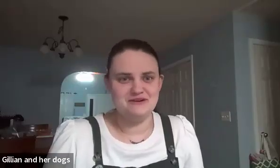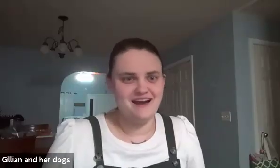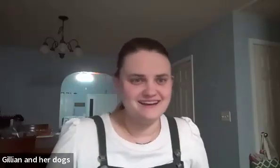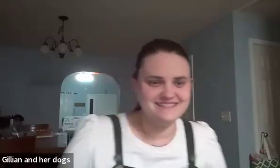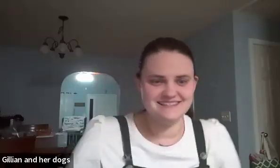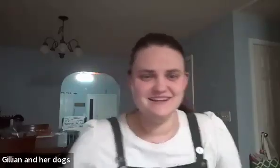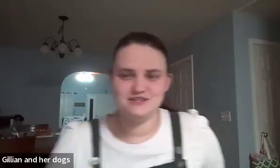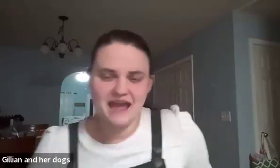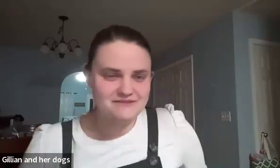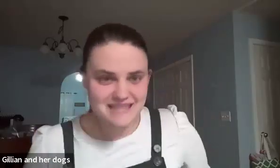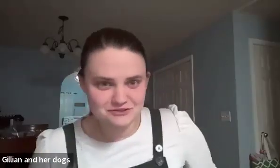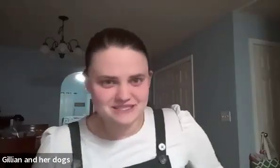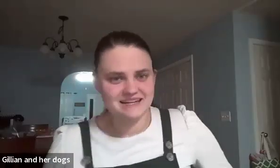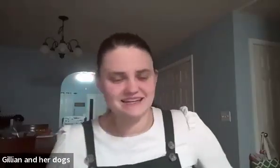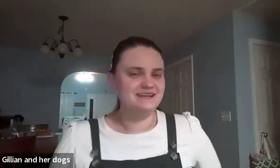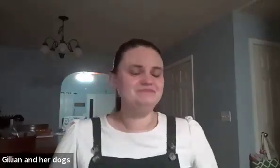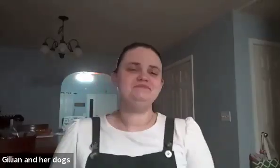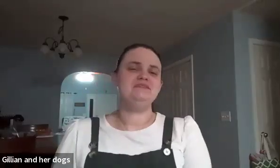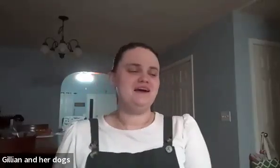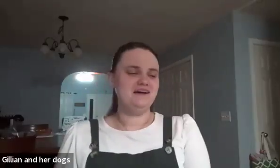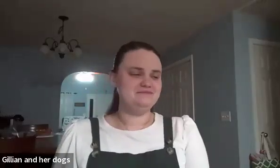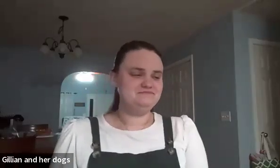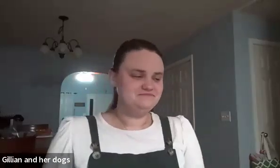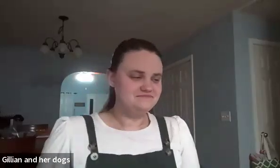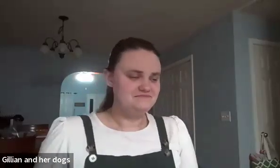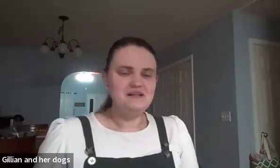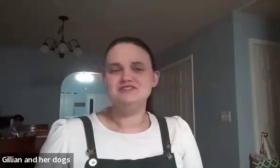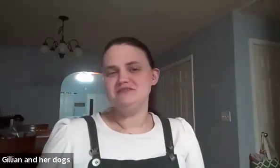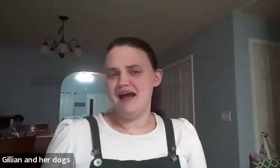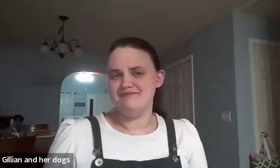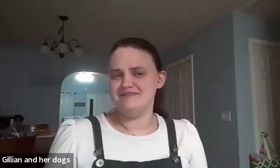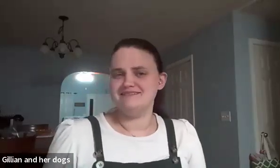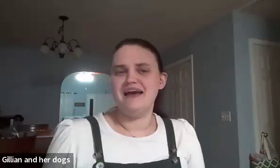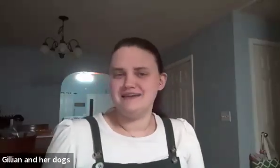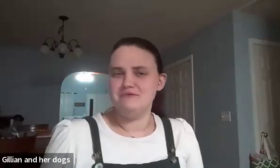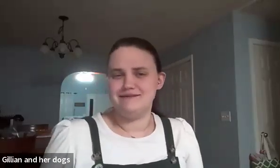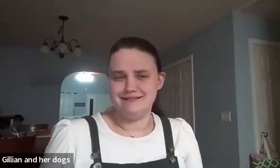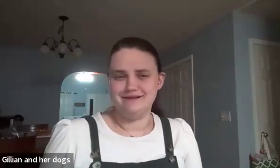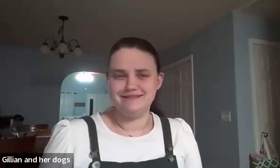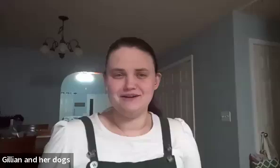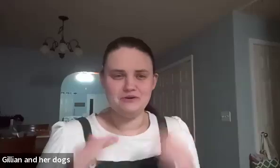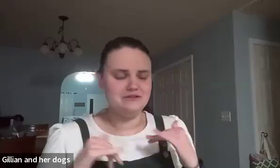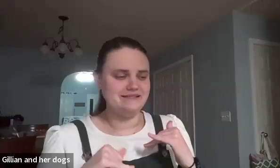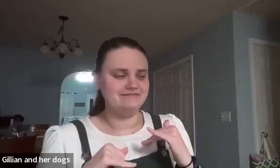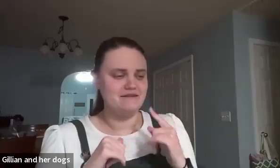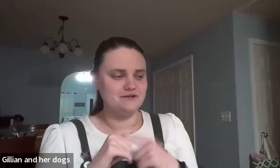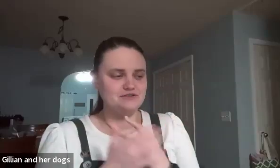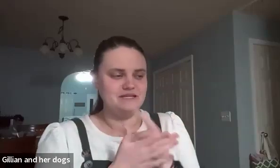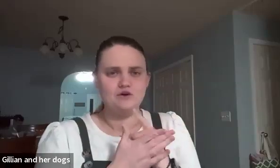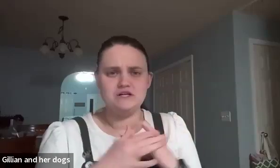you guys. So we have a schedule set again. Um, So yeah, I was like that. I was not expecting that. Normally, that first week is always